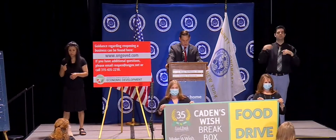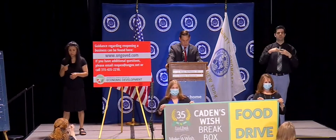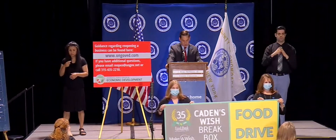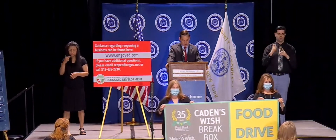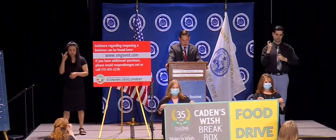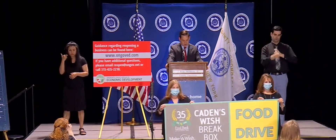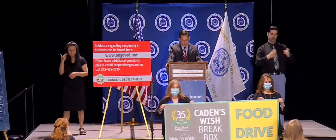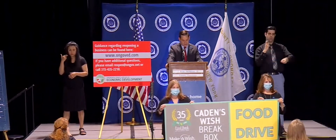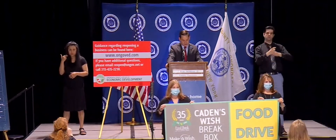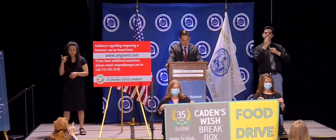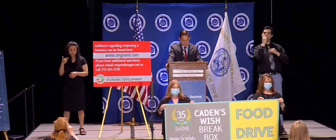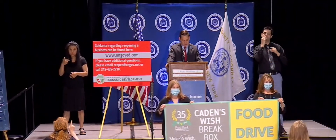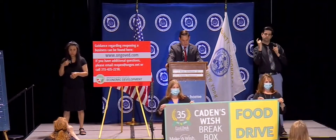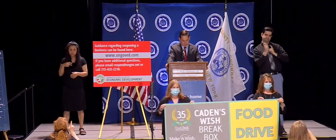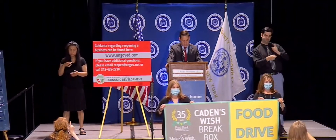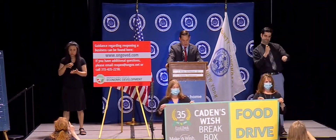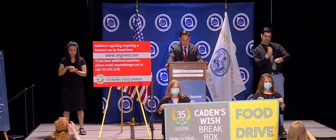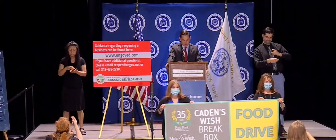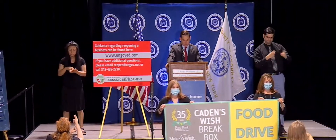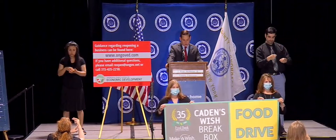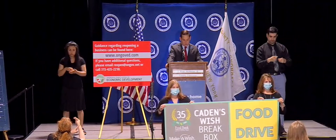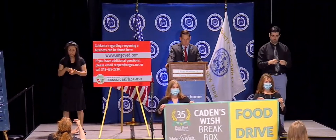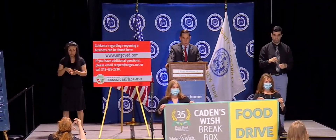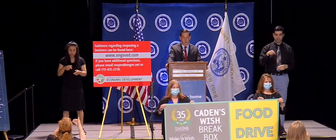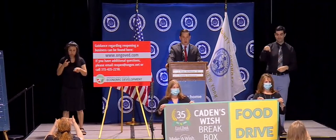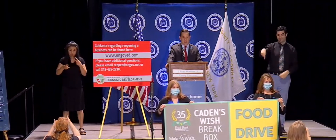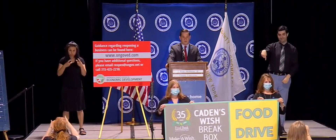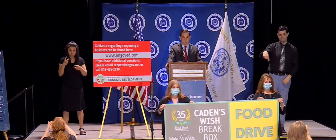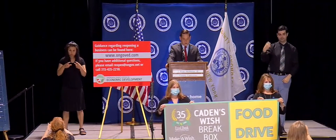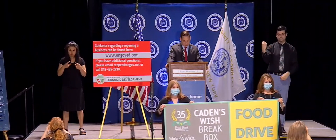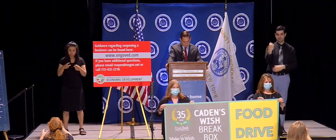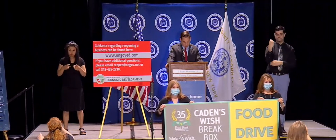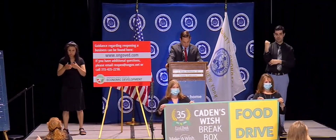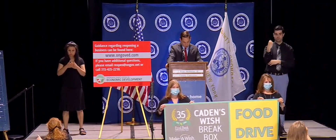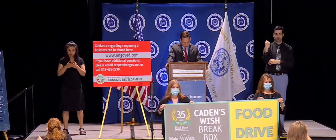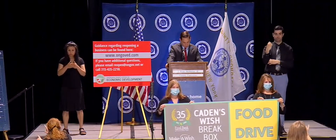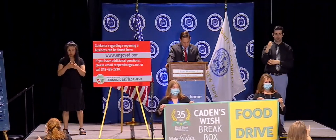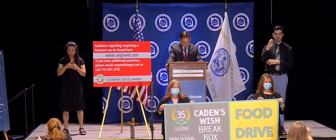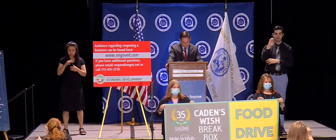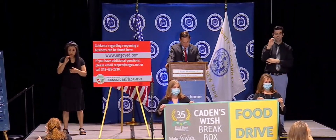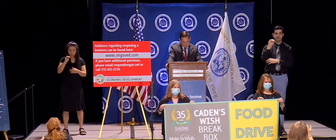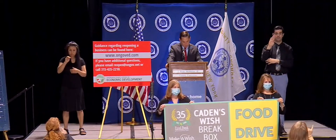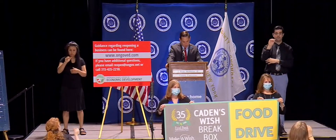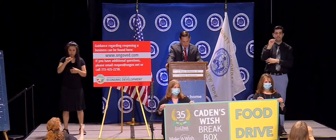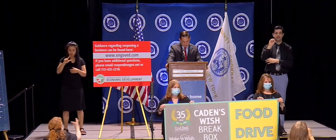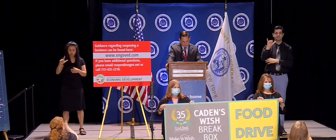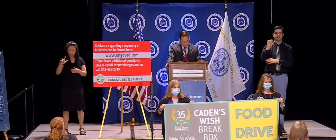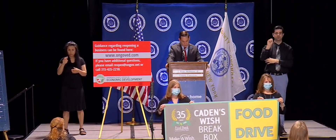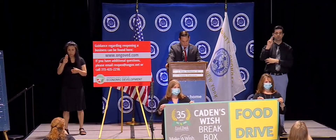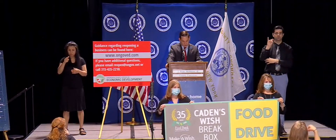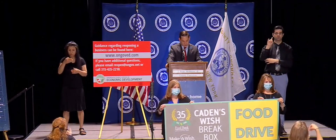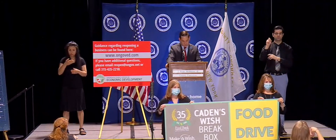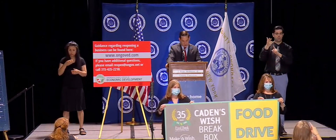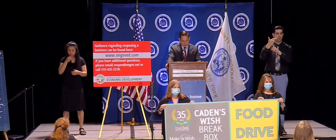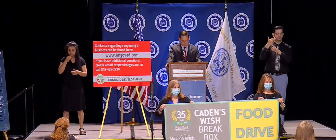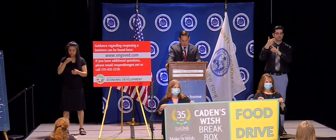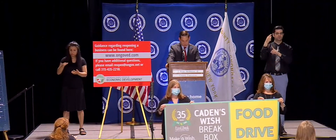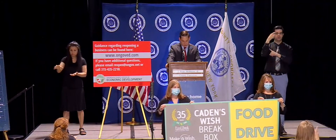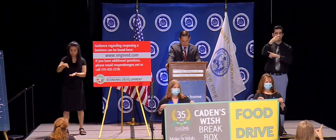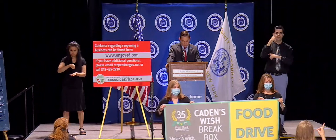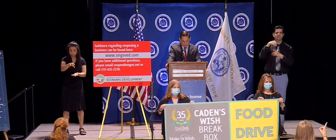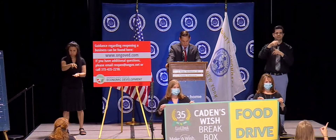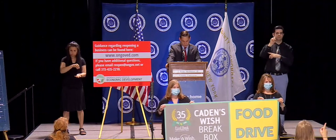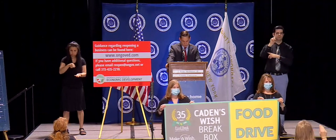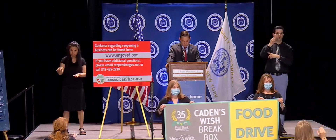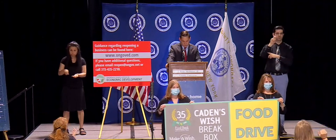Embassy Suites parking lot by Destiny USA, there will be a food drive to accept donations. There will be a full list of items they're